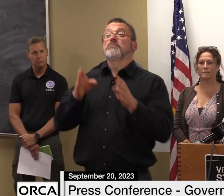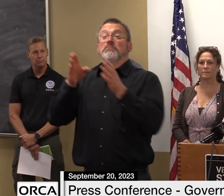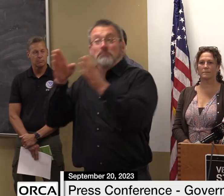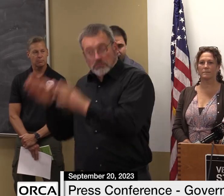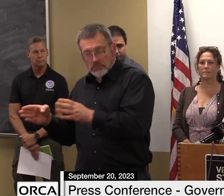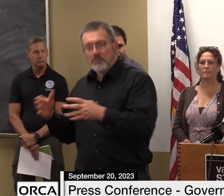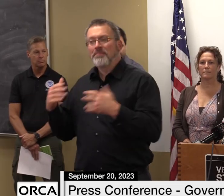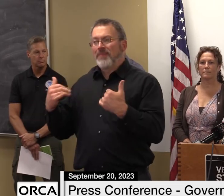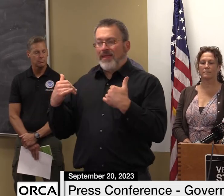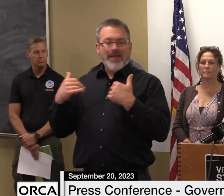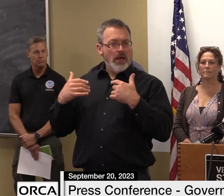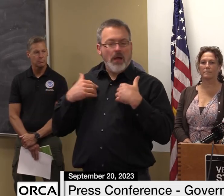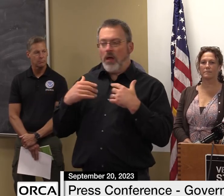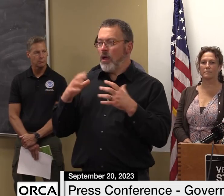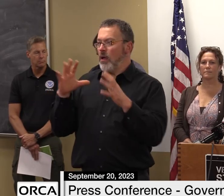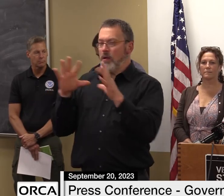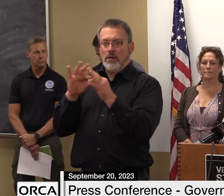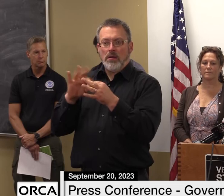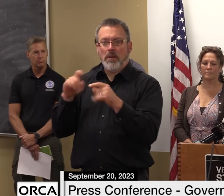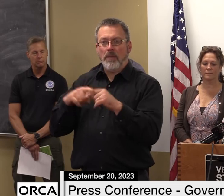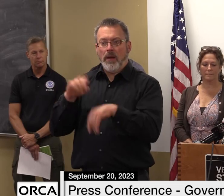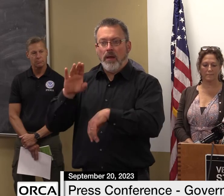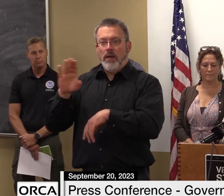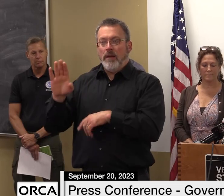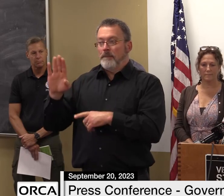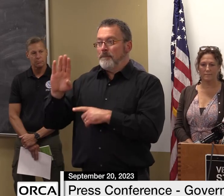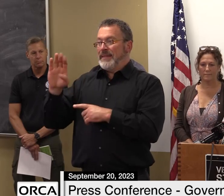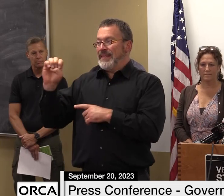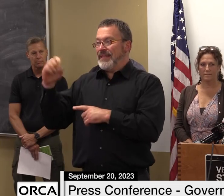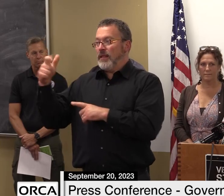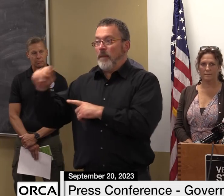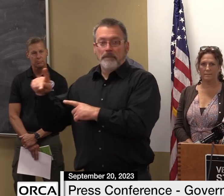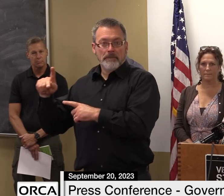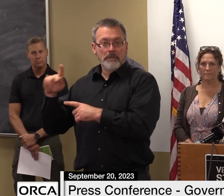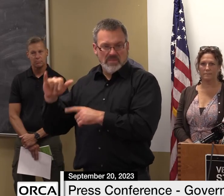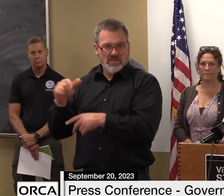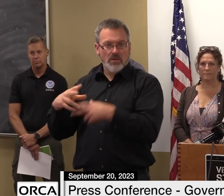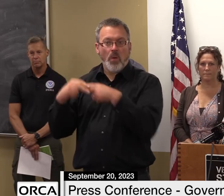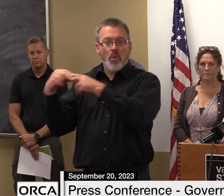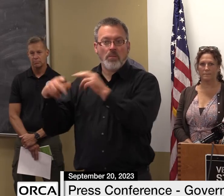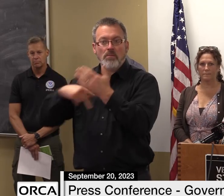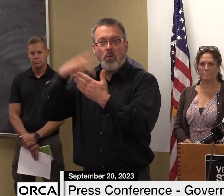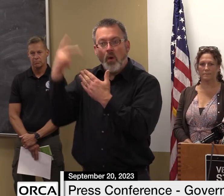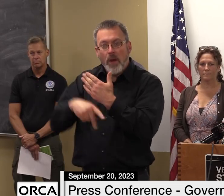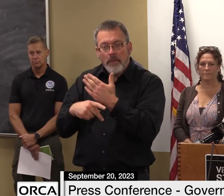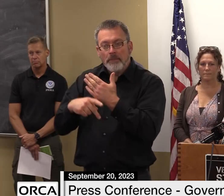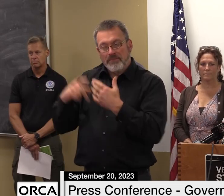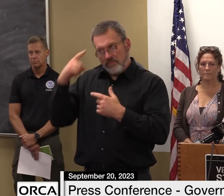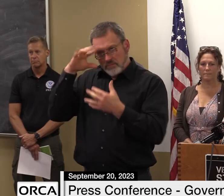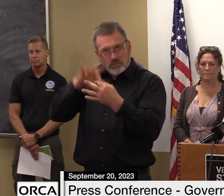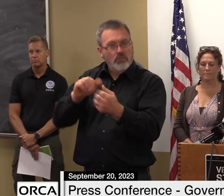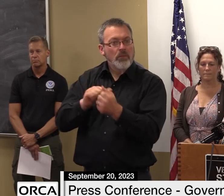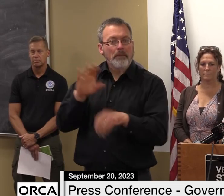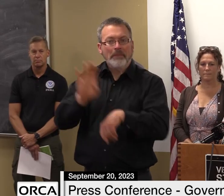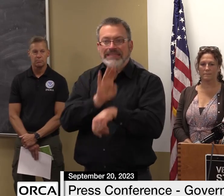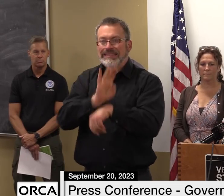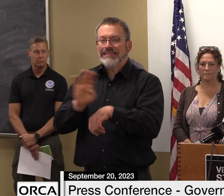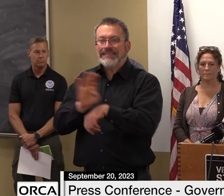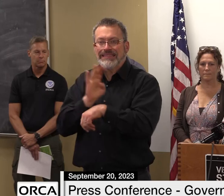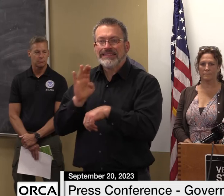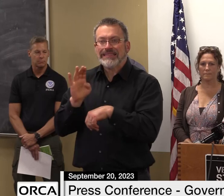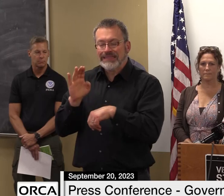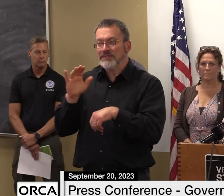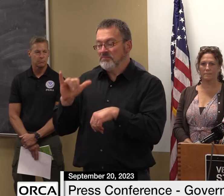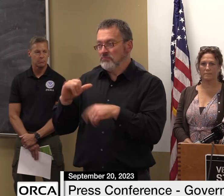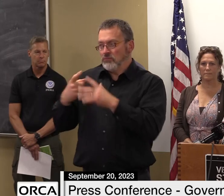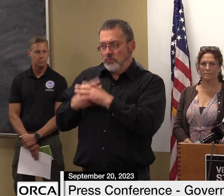BGAP, to get more funding to businesses, landlords, and nonprofits who were impacted by this summer's flood. We'll also